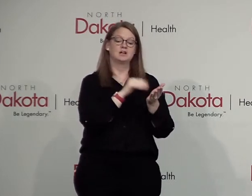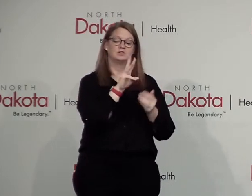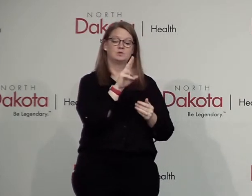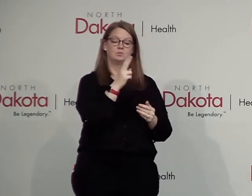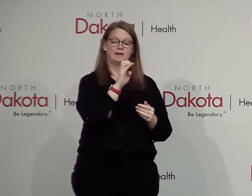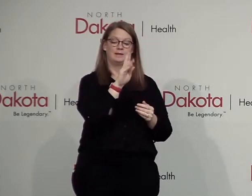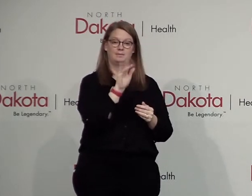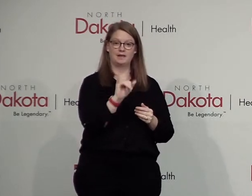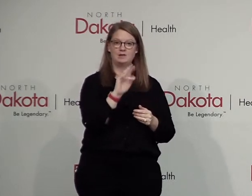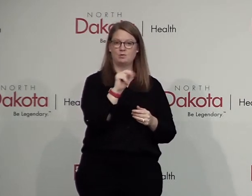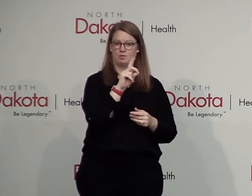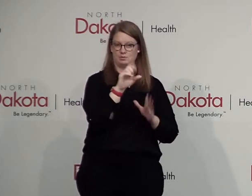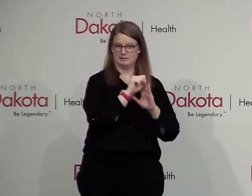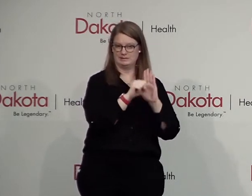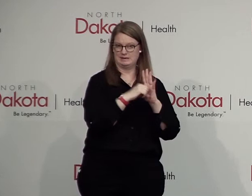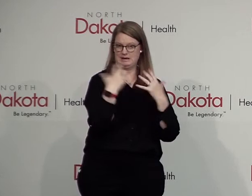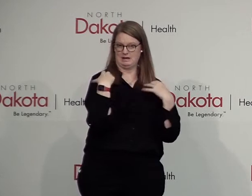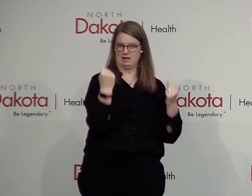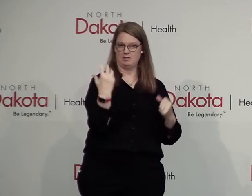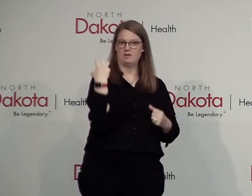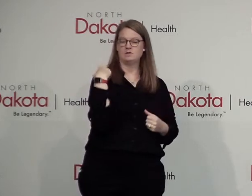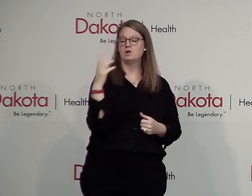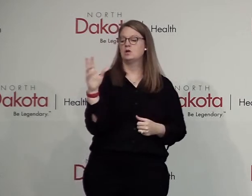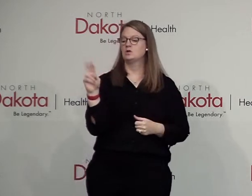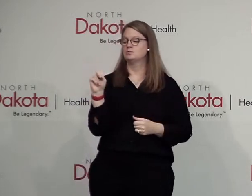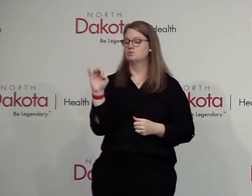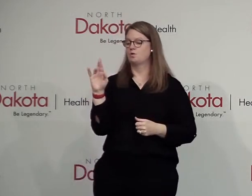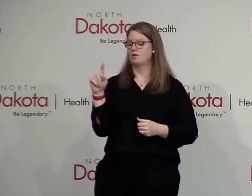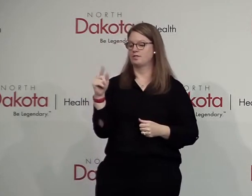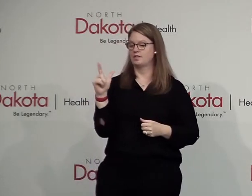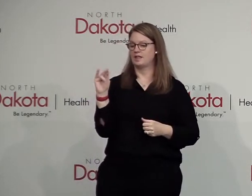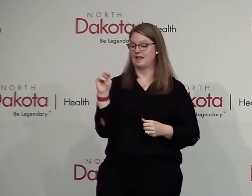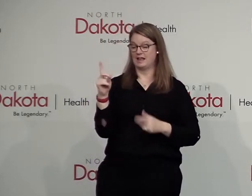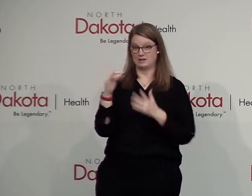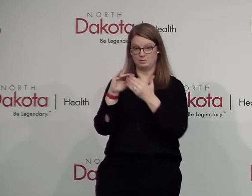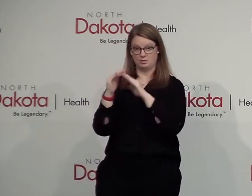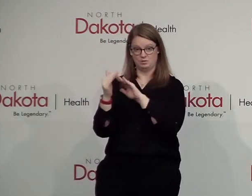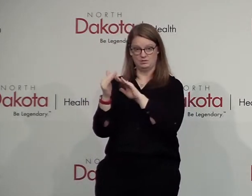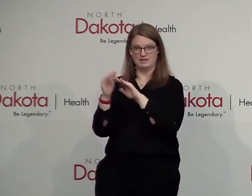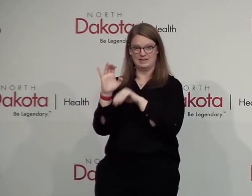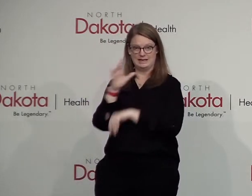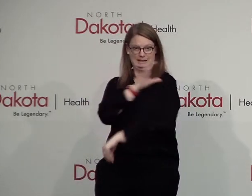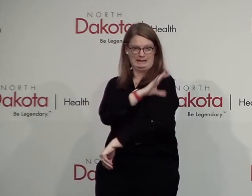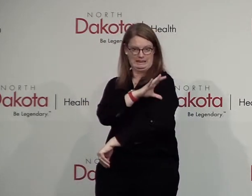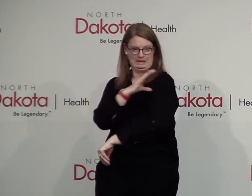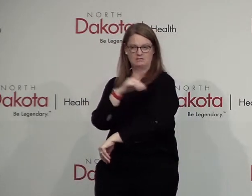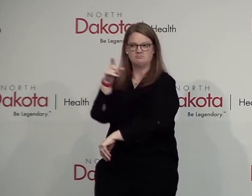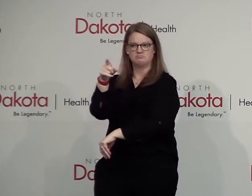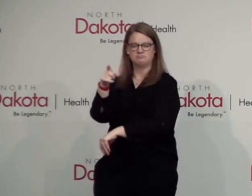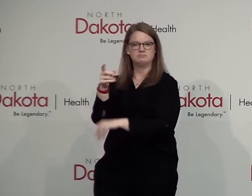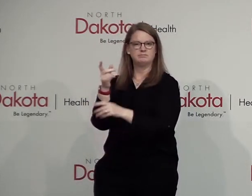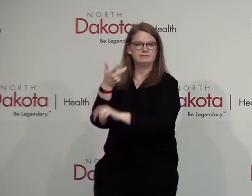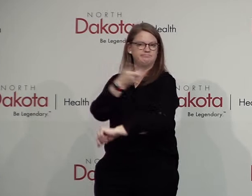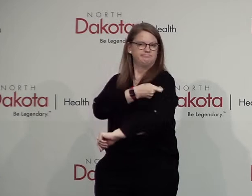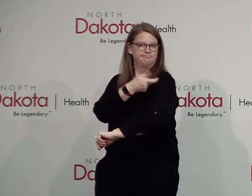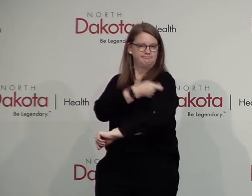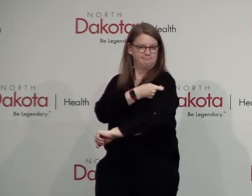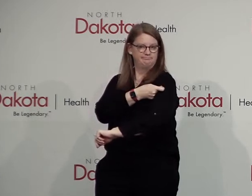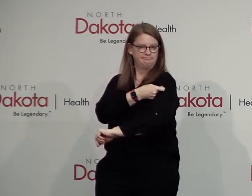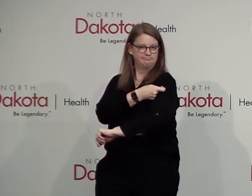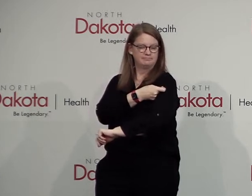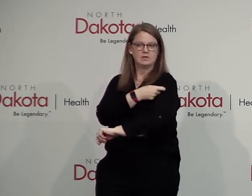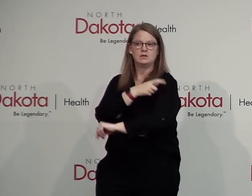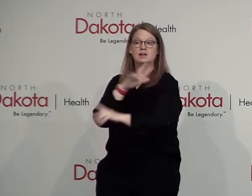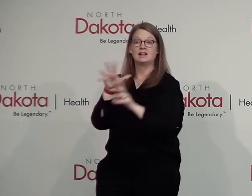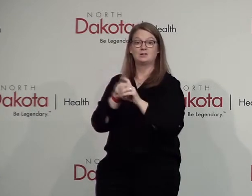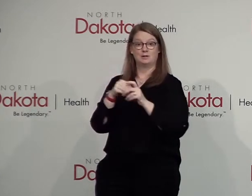Dakota State Health Officer. Northland Community Clinic from here in Bismarck is going to be administering some vaccines,